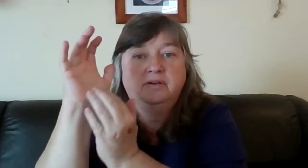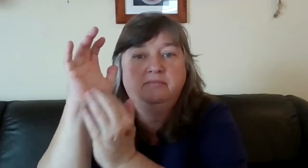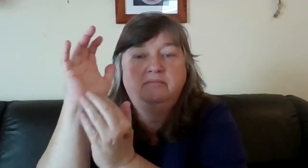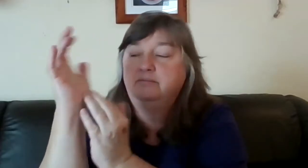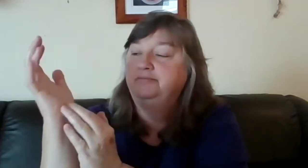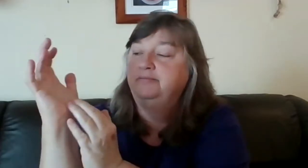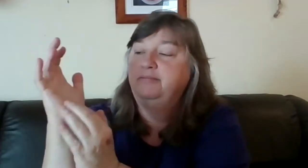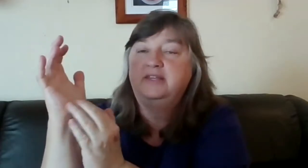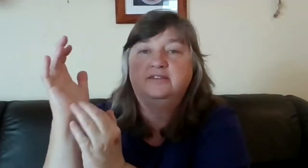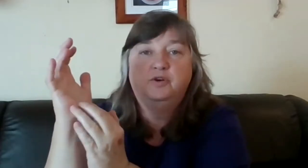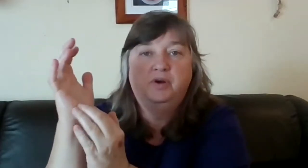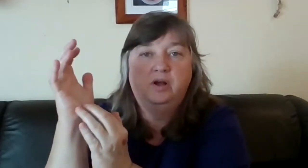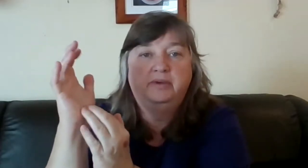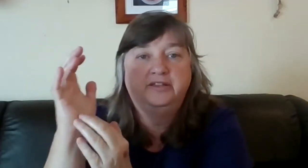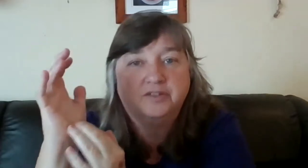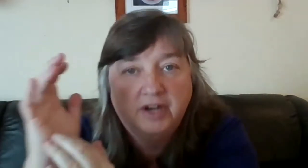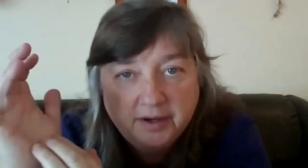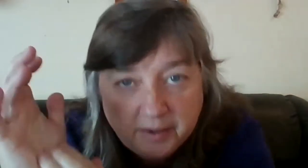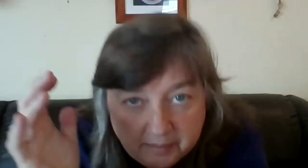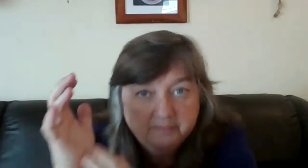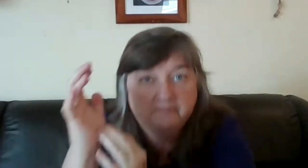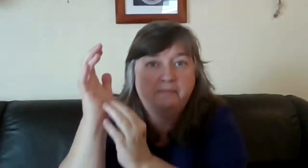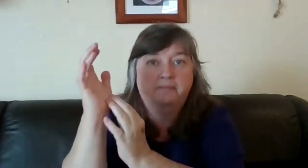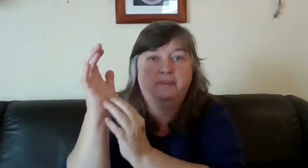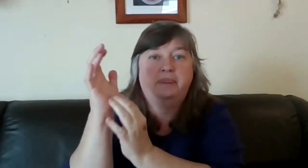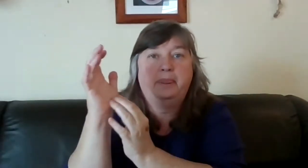the base of your palm against your head.